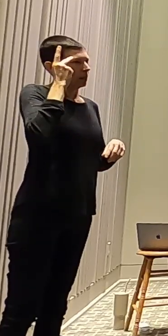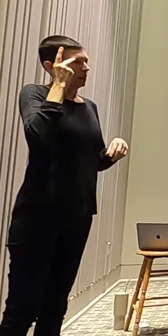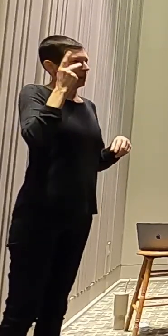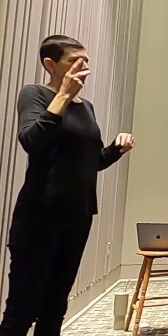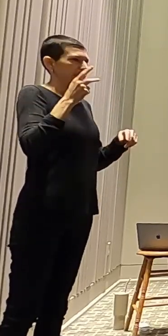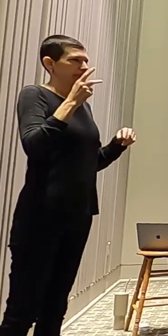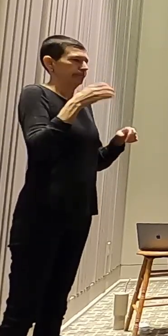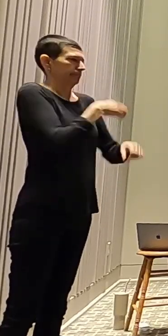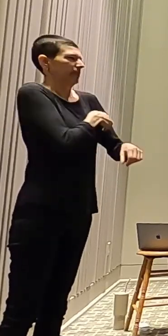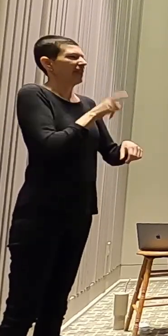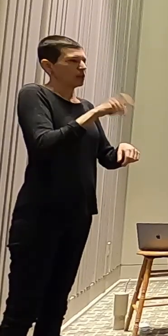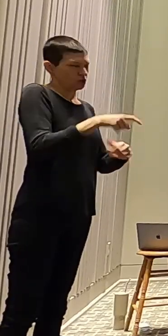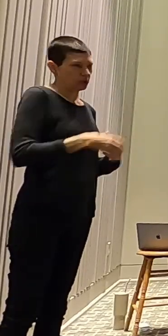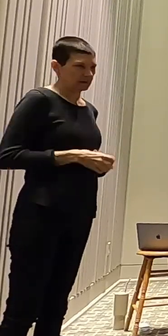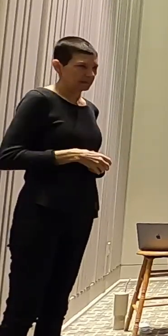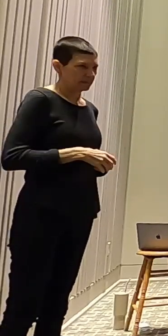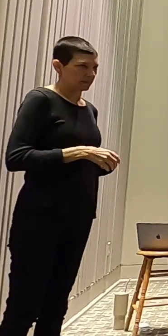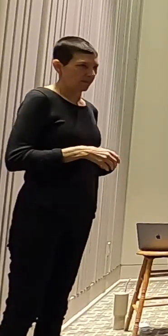that they should.